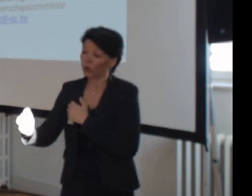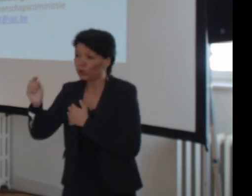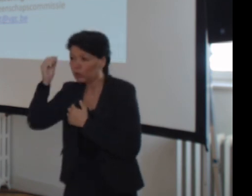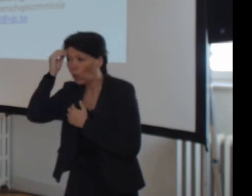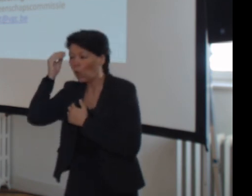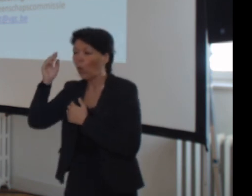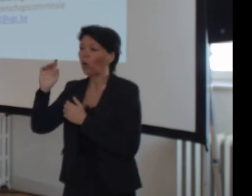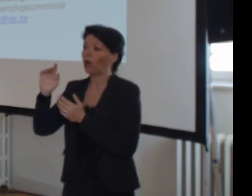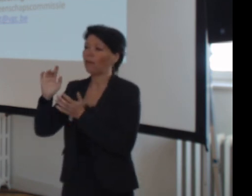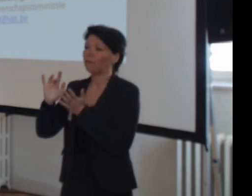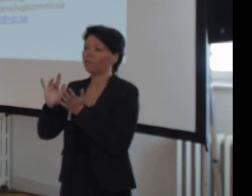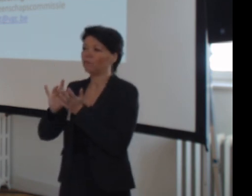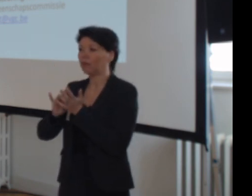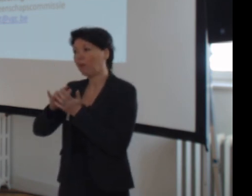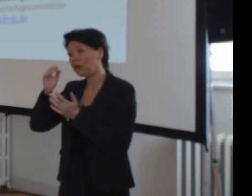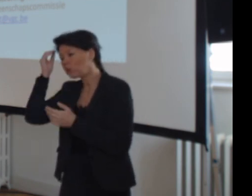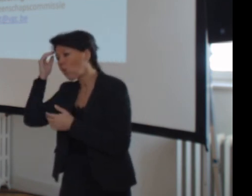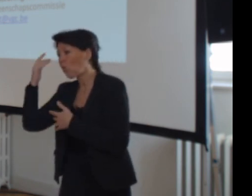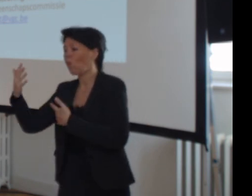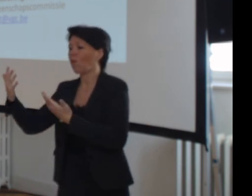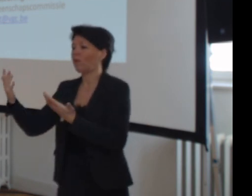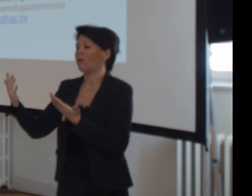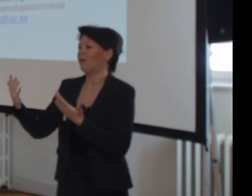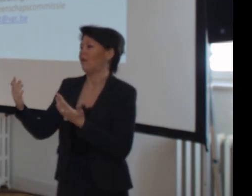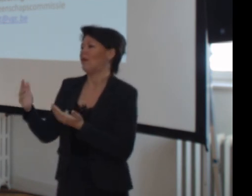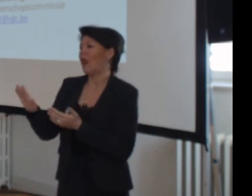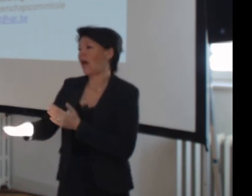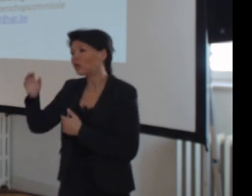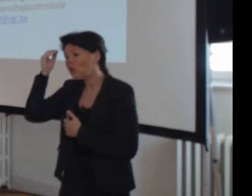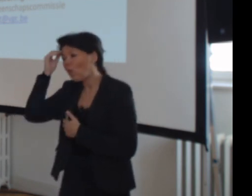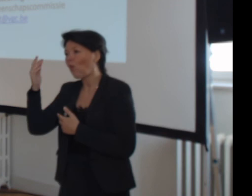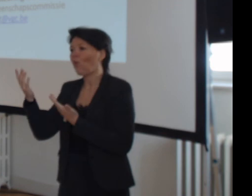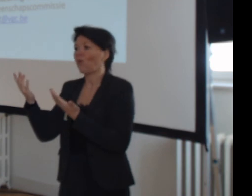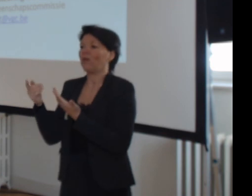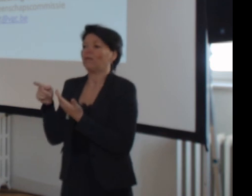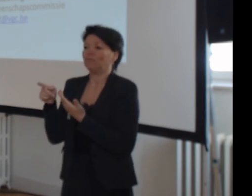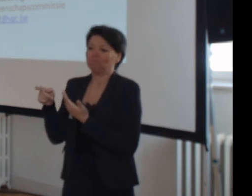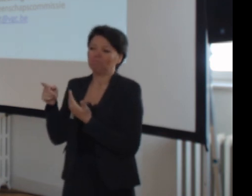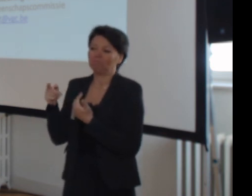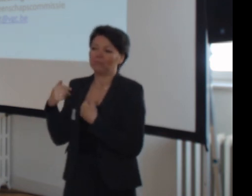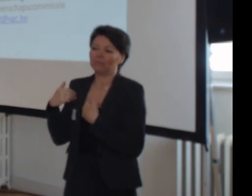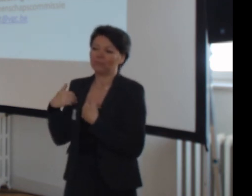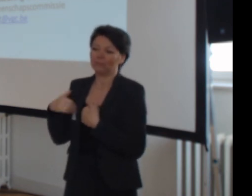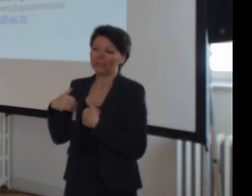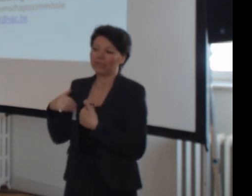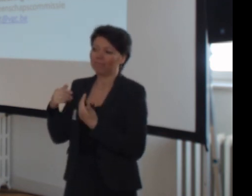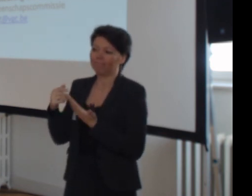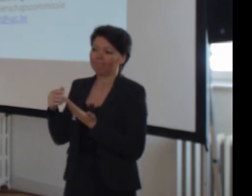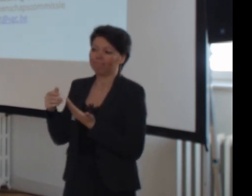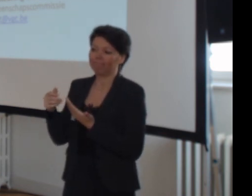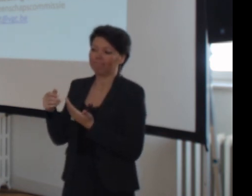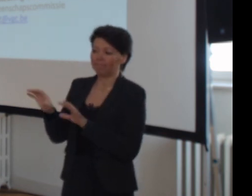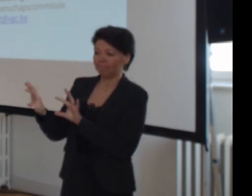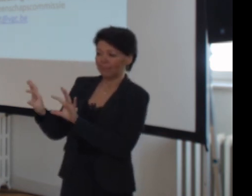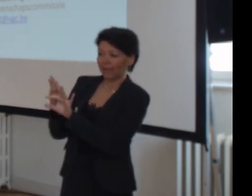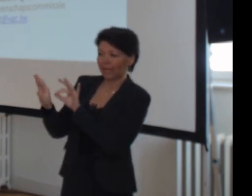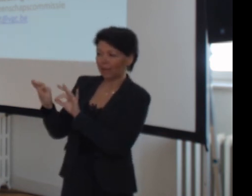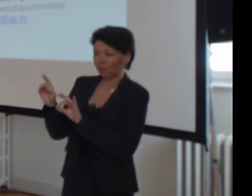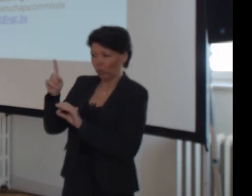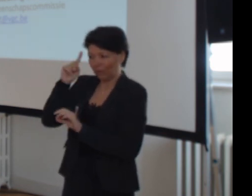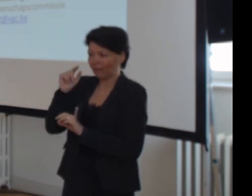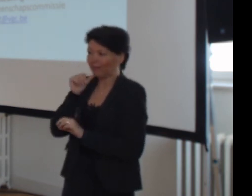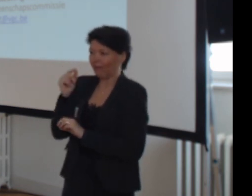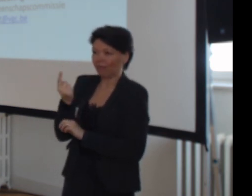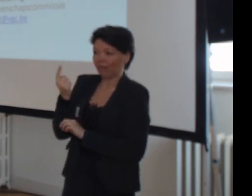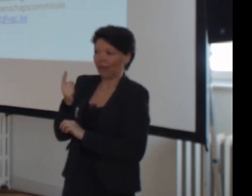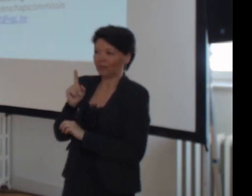take a part of the job, like in selecting families. From the library perspective, we do not always know in which